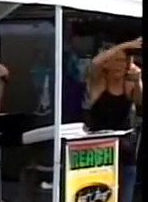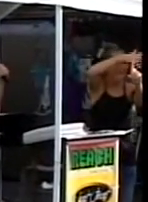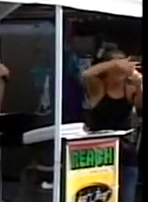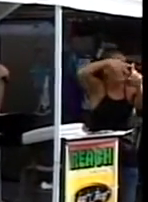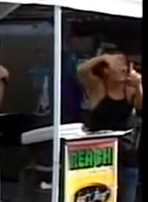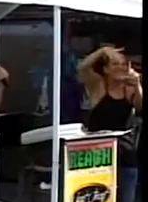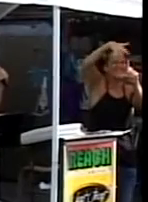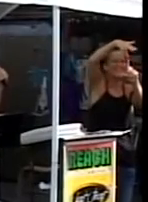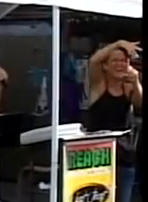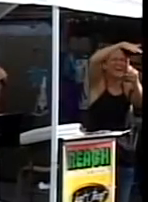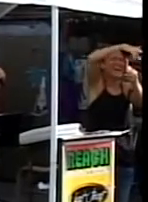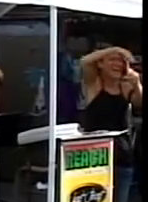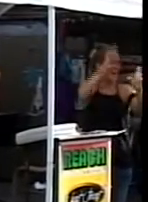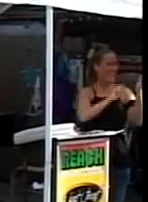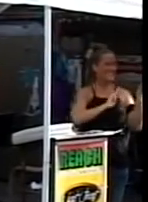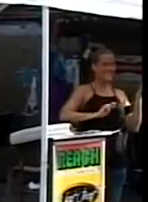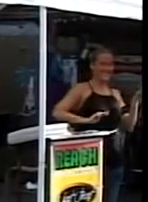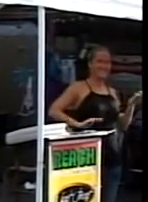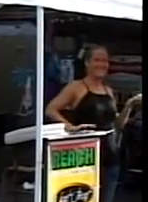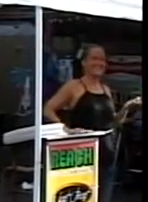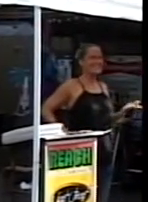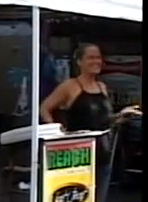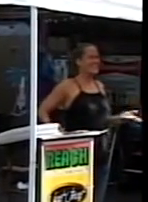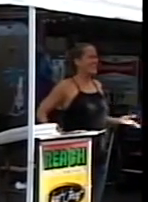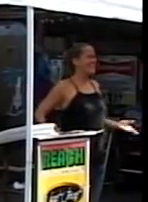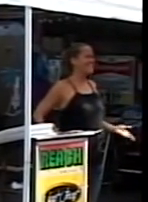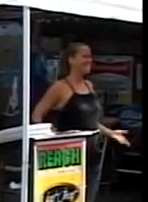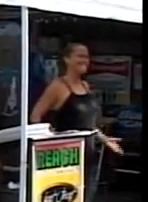is cooking now.